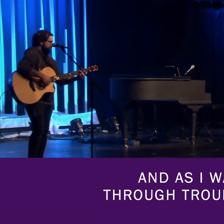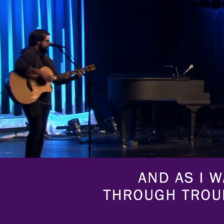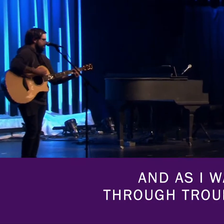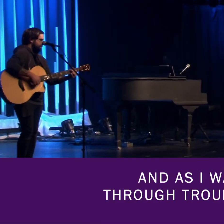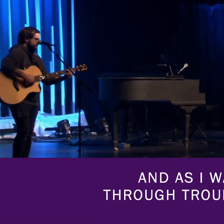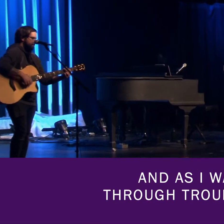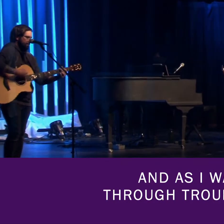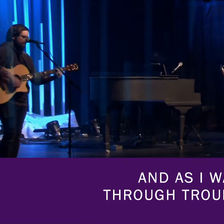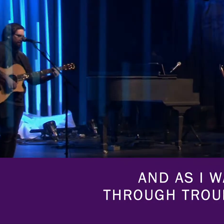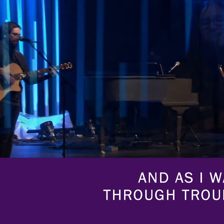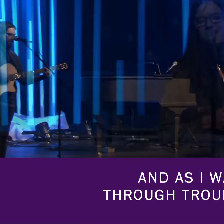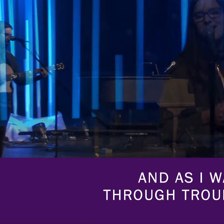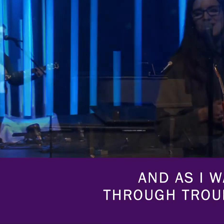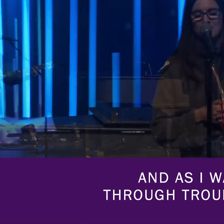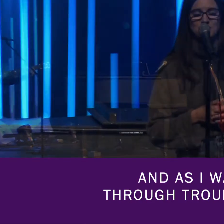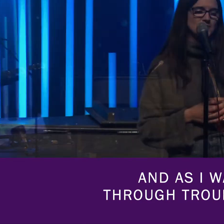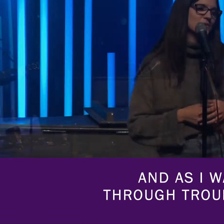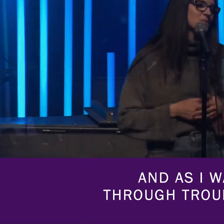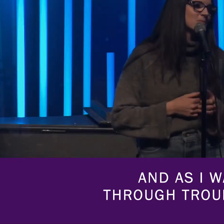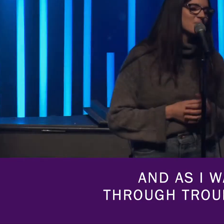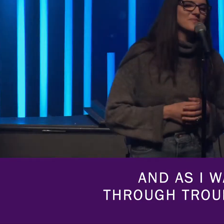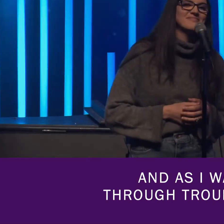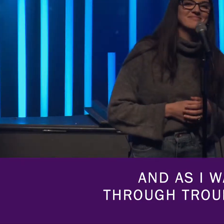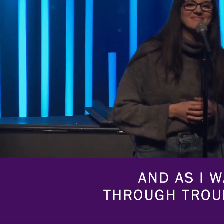through troubled times,